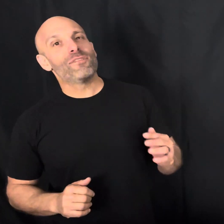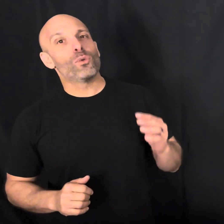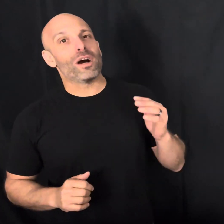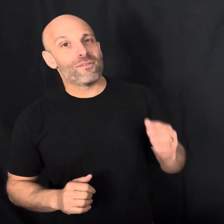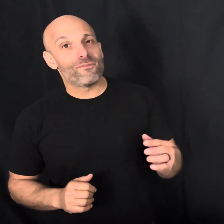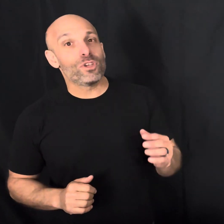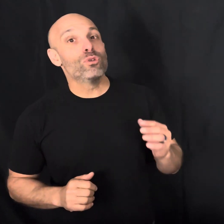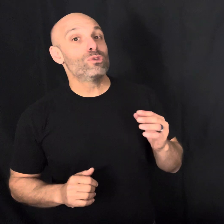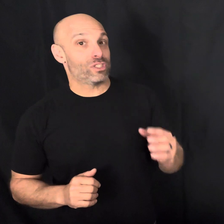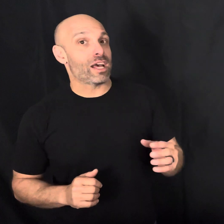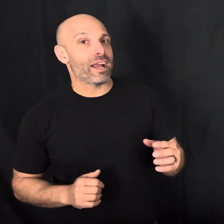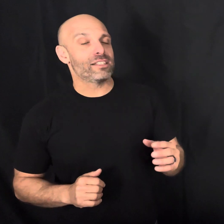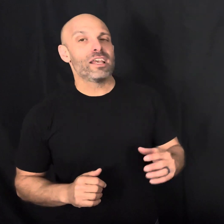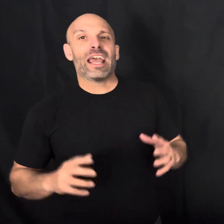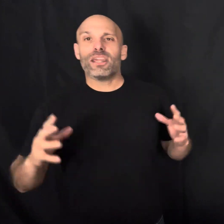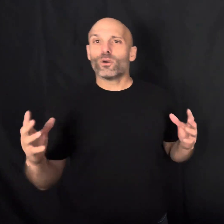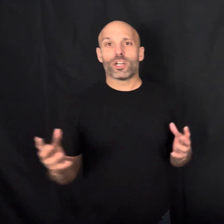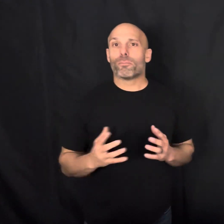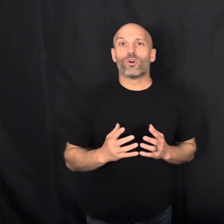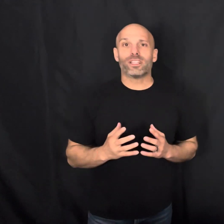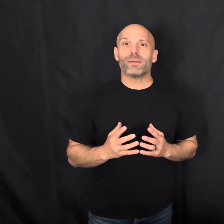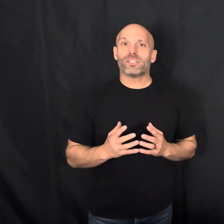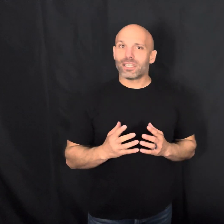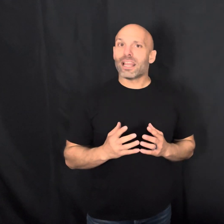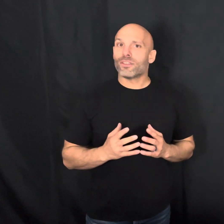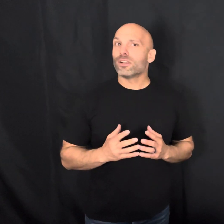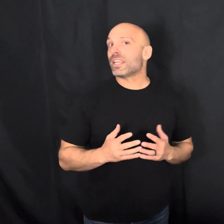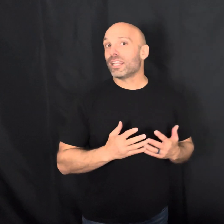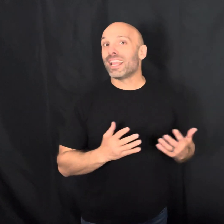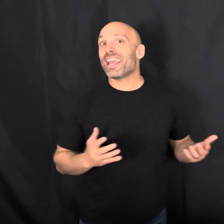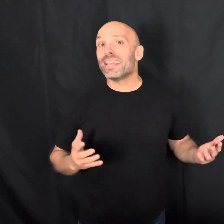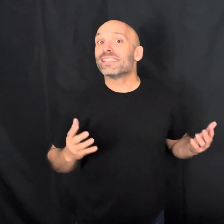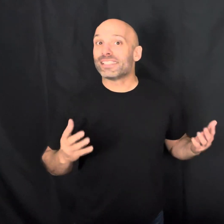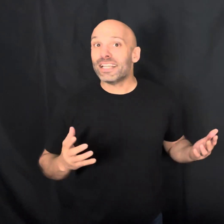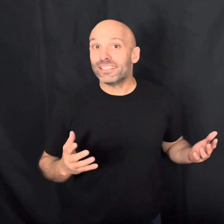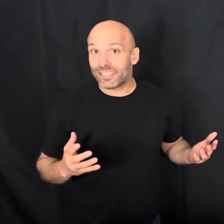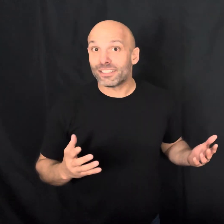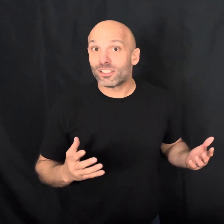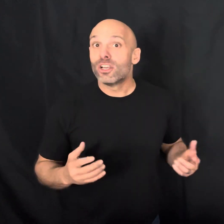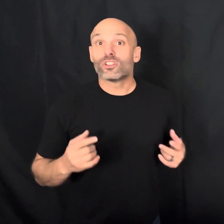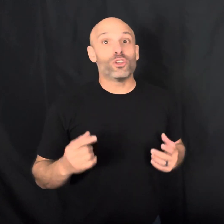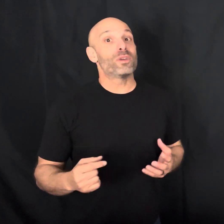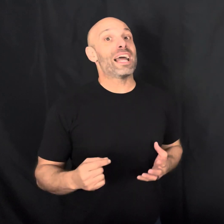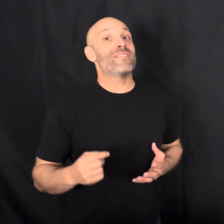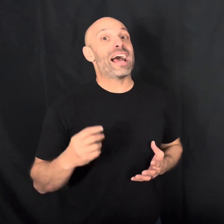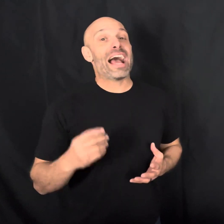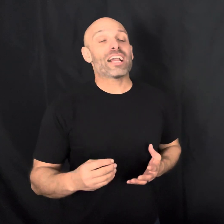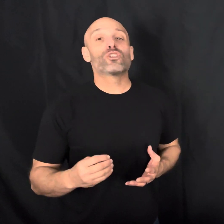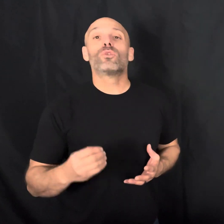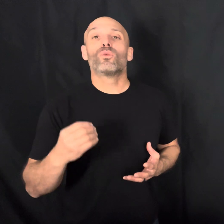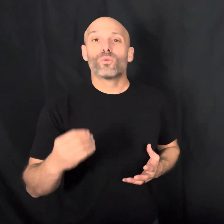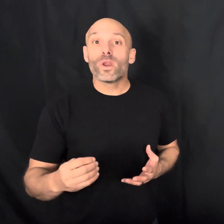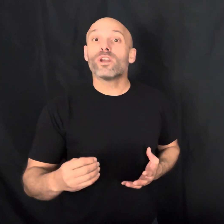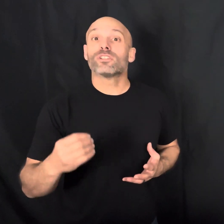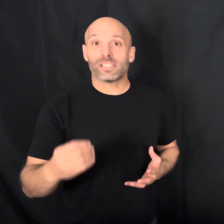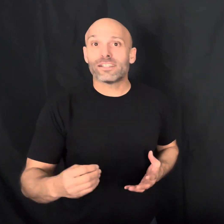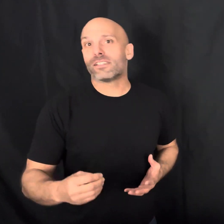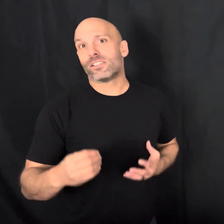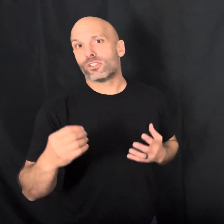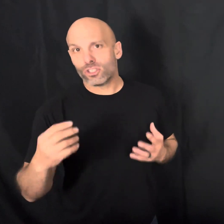a few signs and then we're going to put them together in a sentence so you can have actual real sentences to use